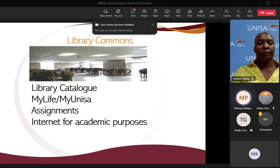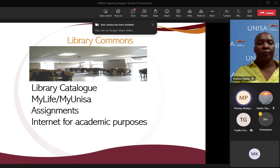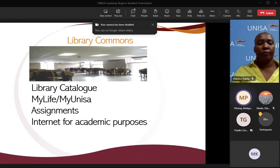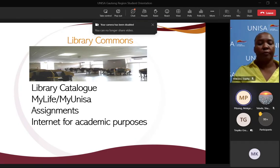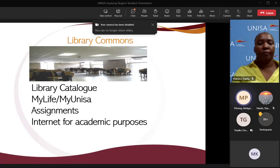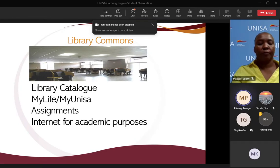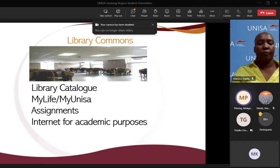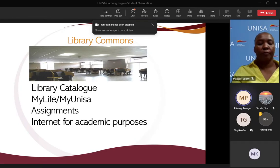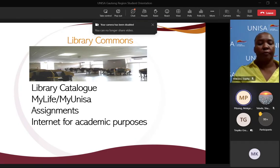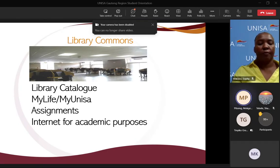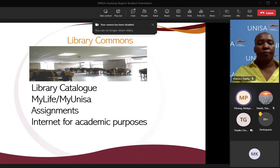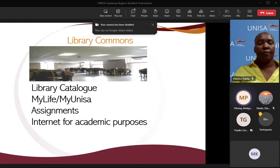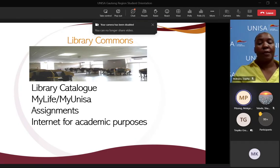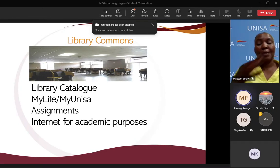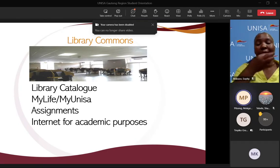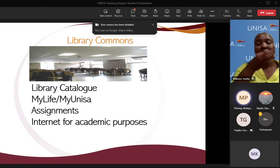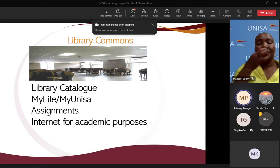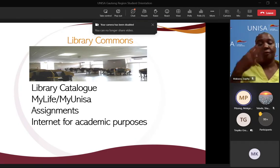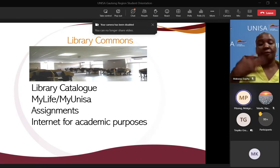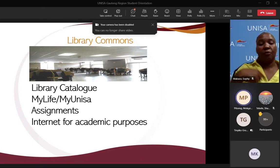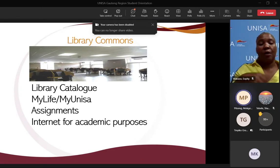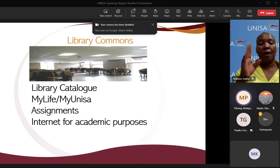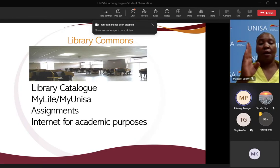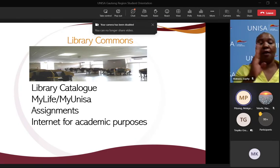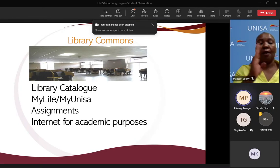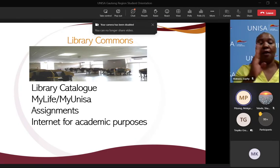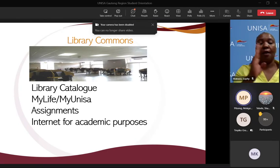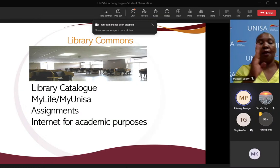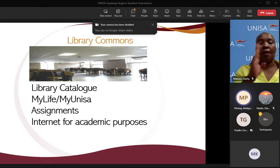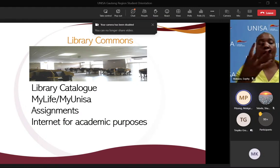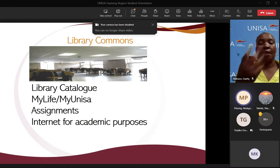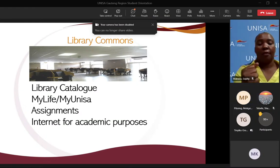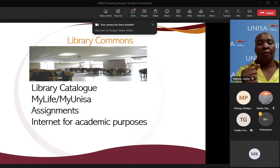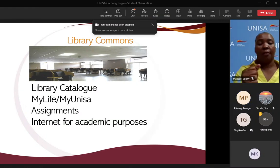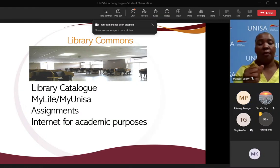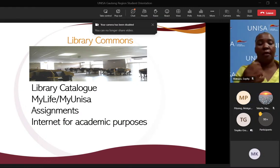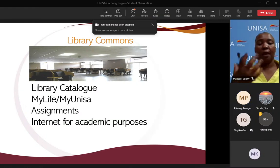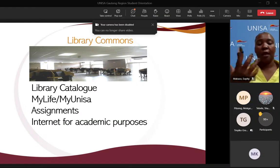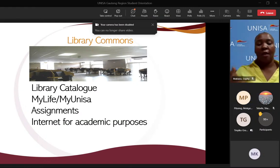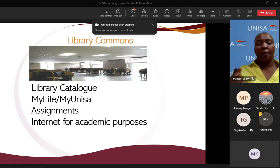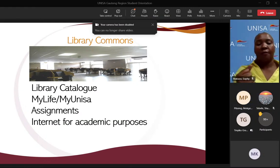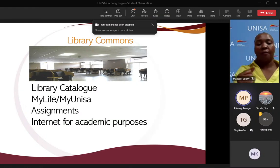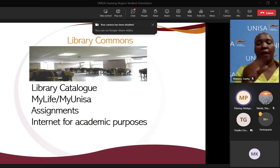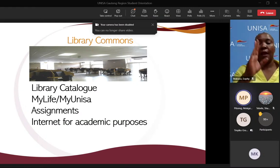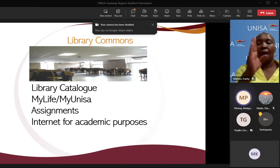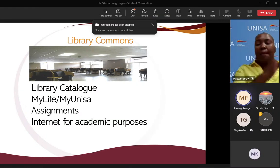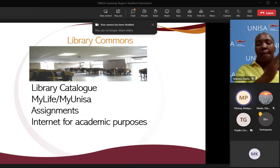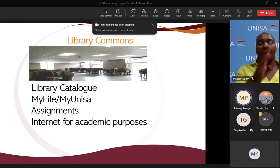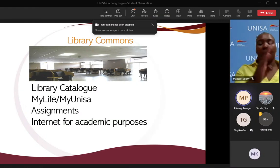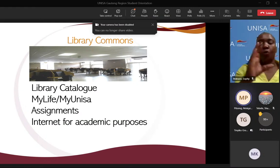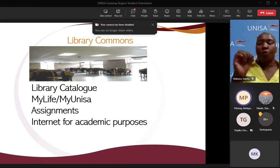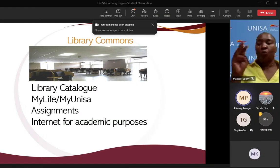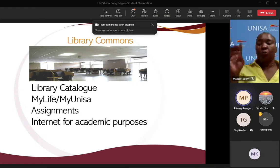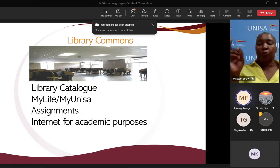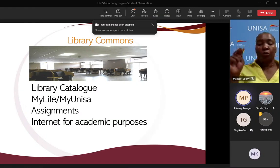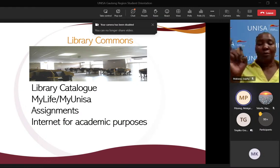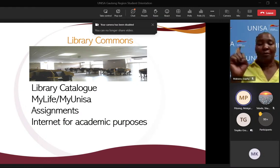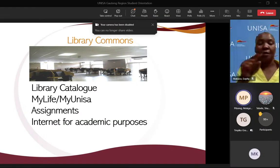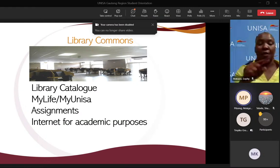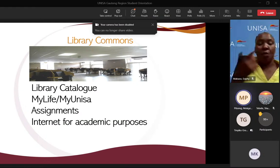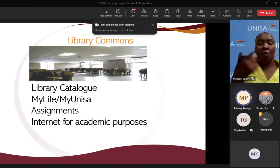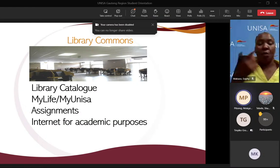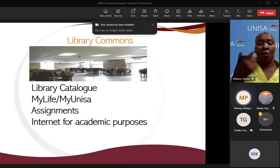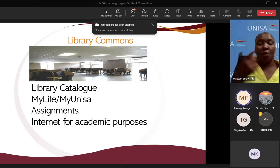I indicated that our libraries also have Library Commons the library Commons we allow